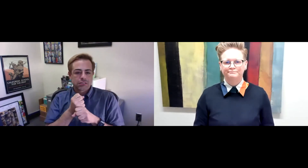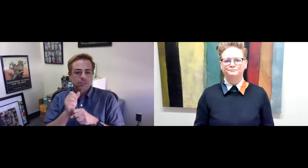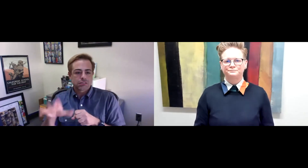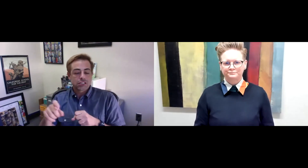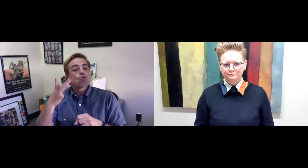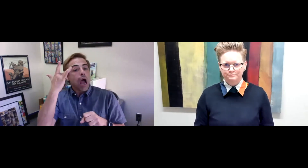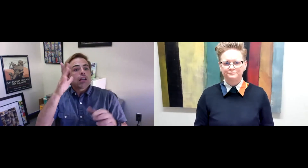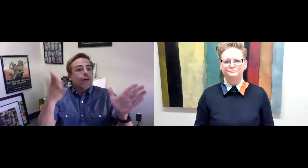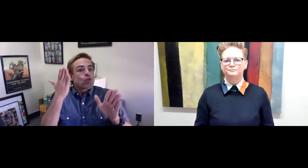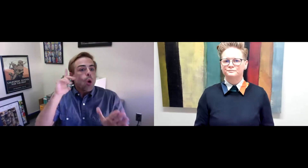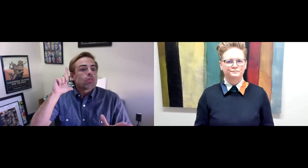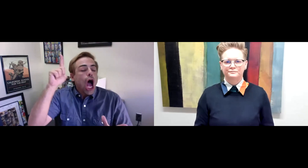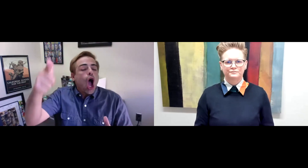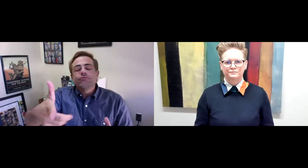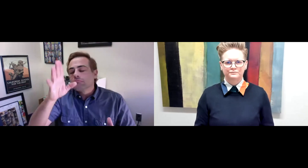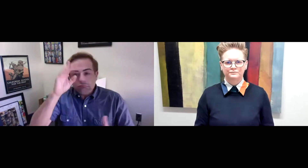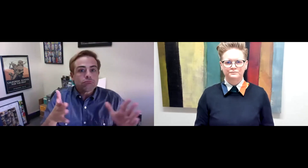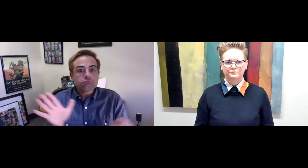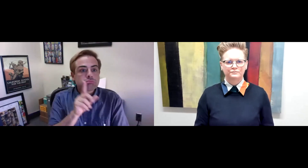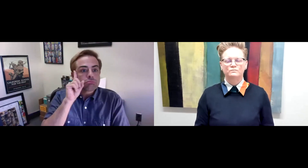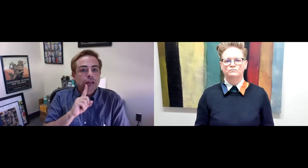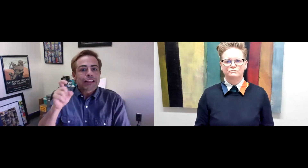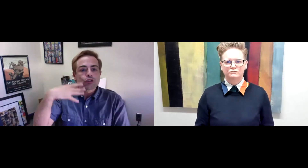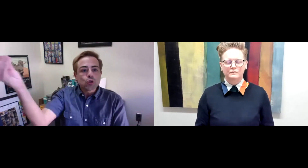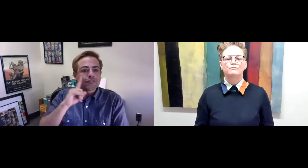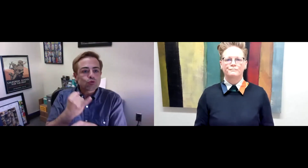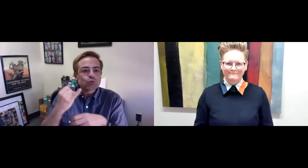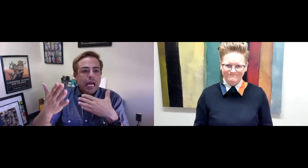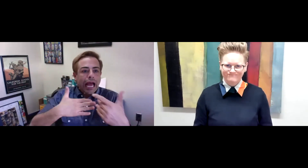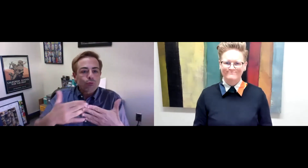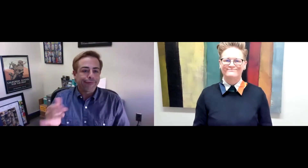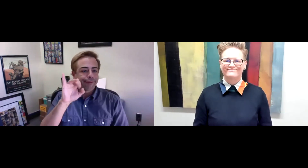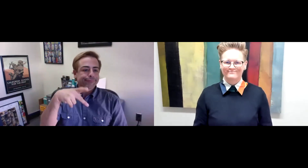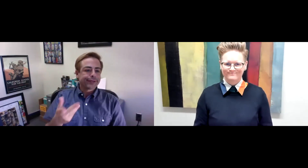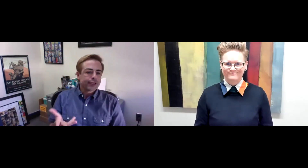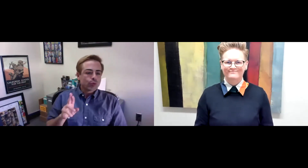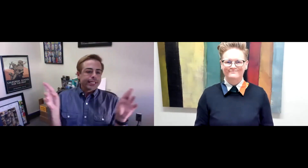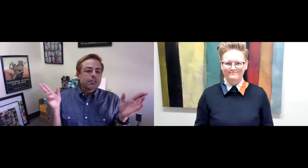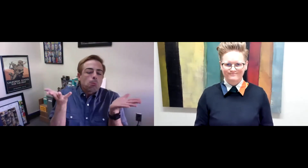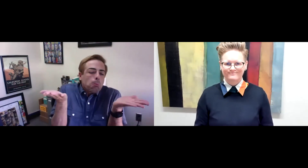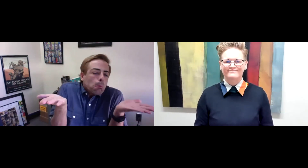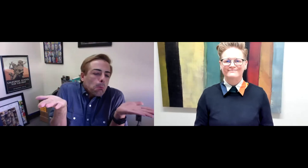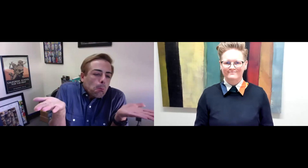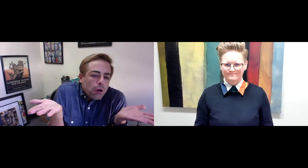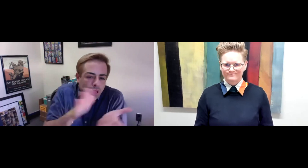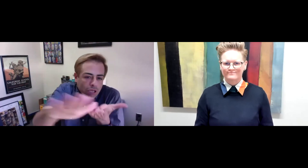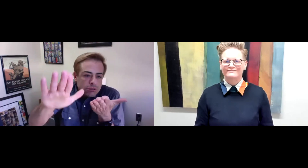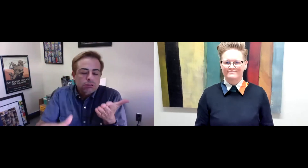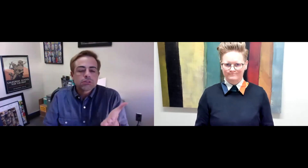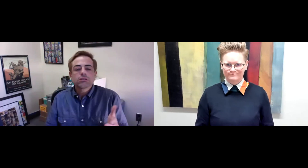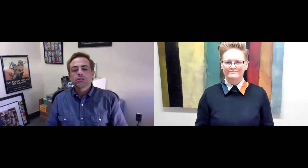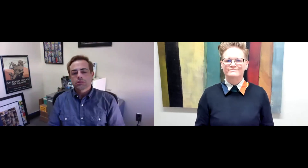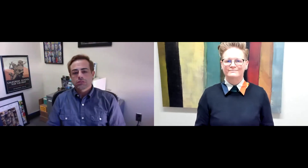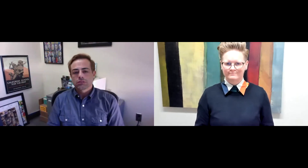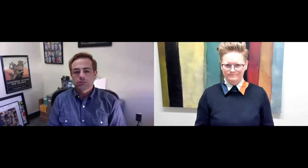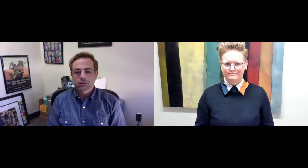ways, is a good way for your children to receive what they need. So, you might, you never know,